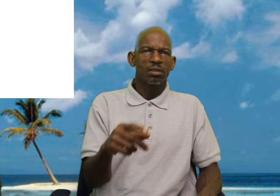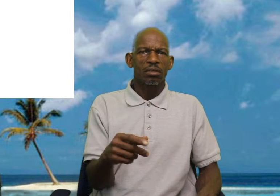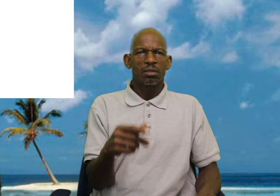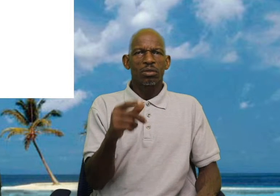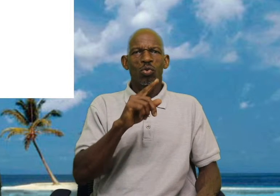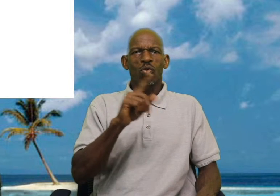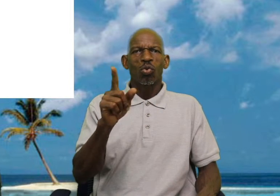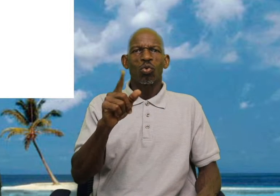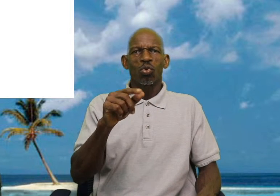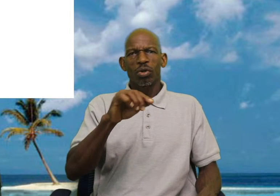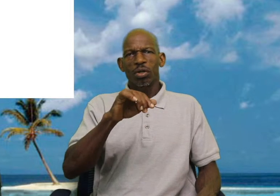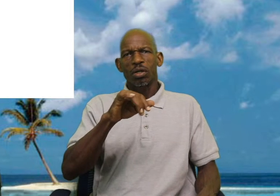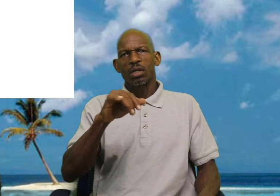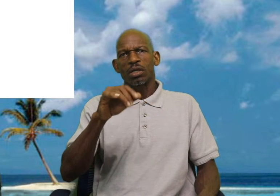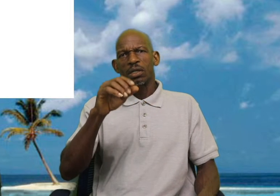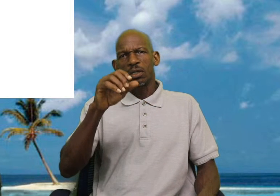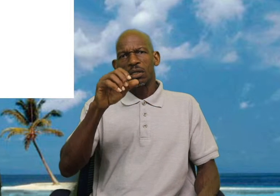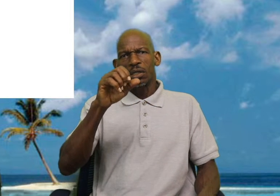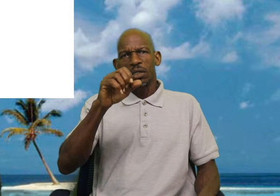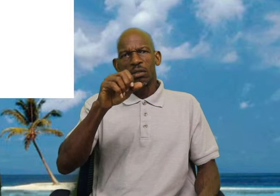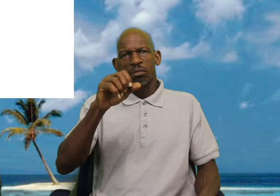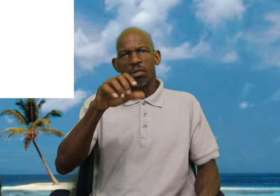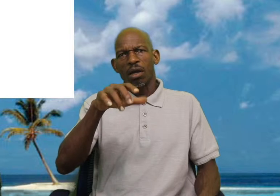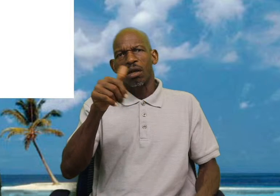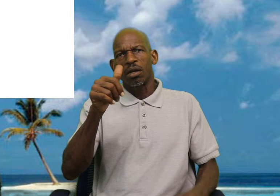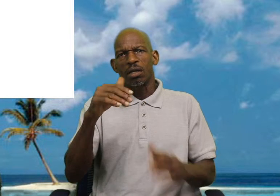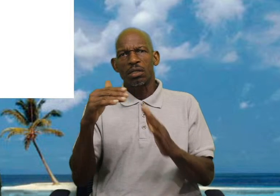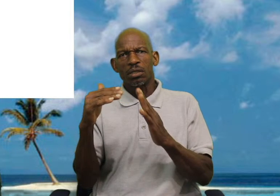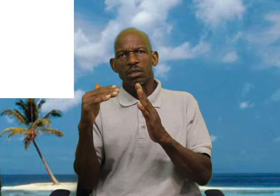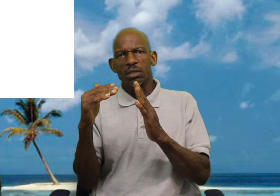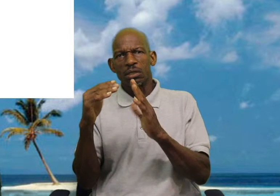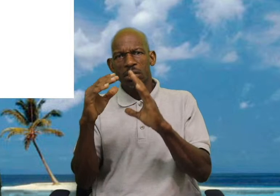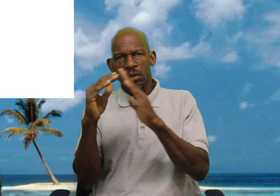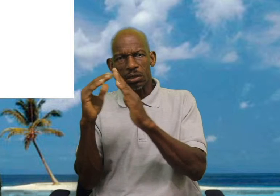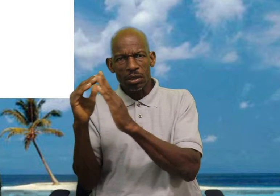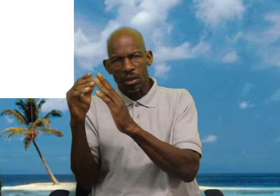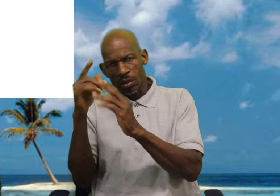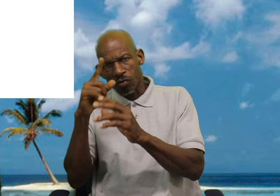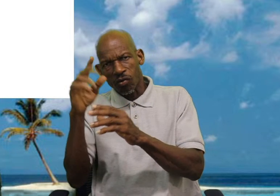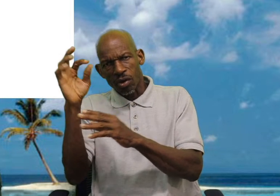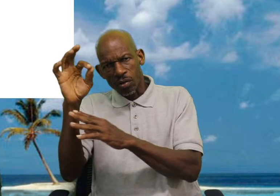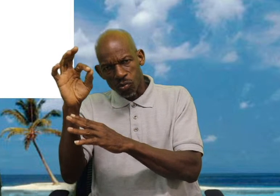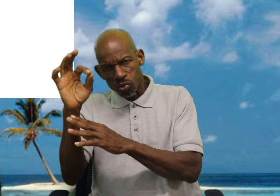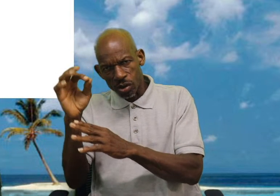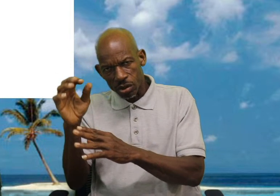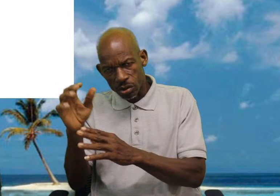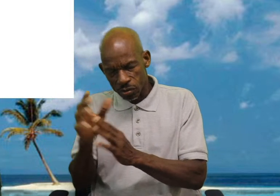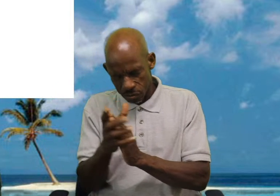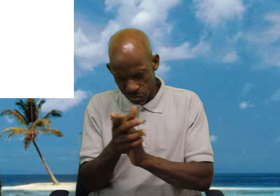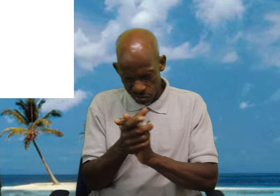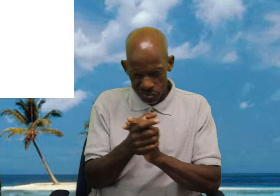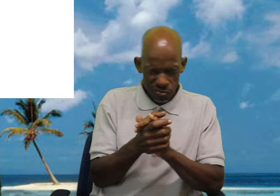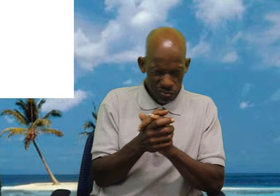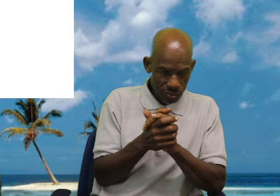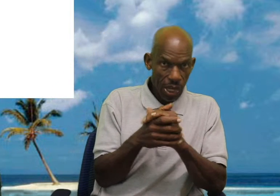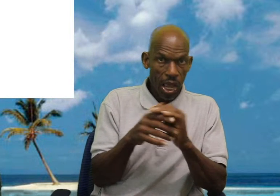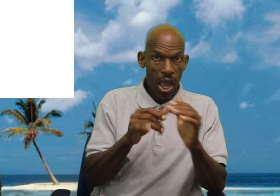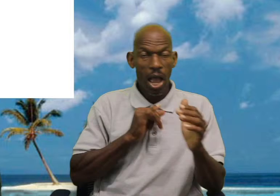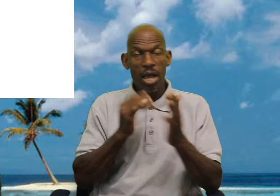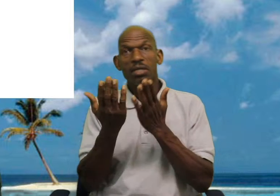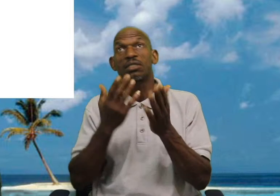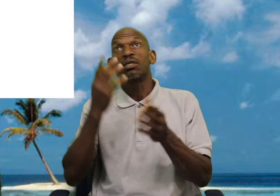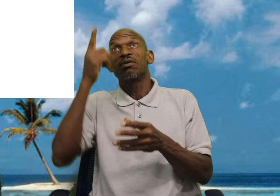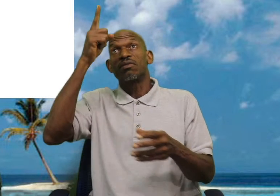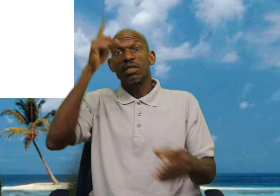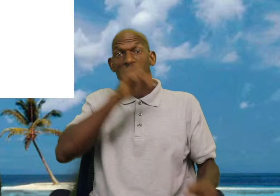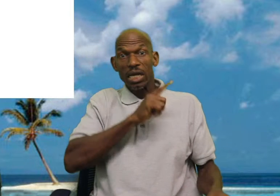cannot talk. So I'm writing, I'm a deaf person. So it's easy for you to write that, okay? And everybody will